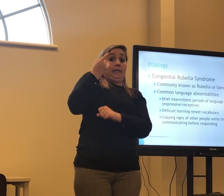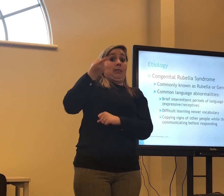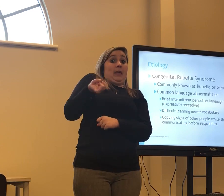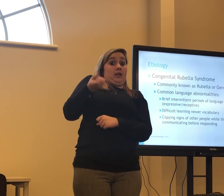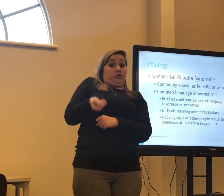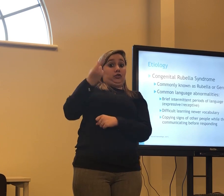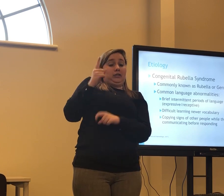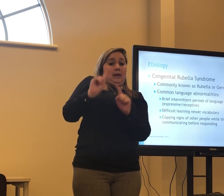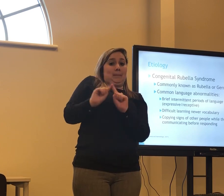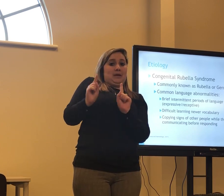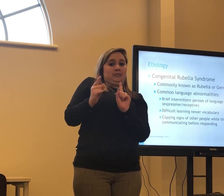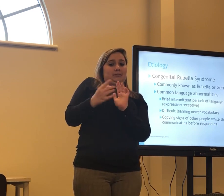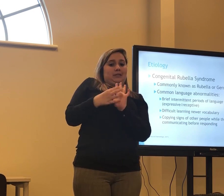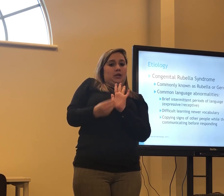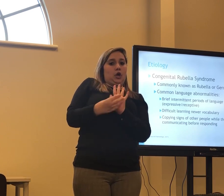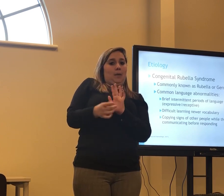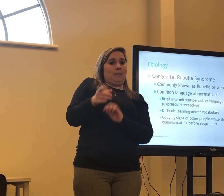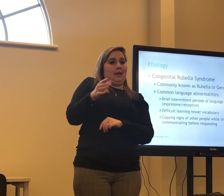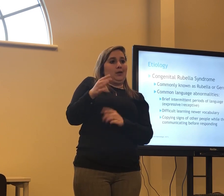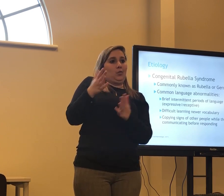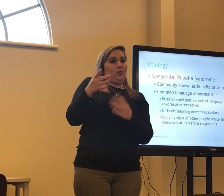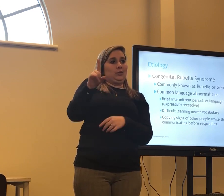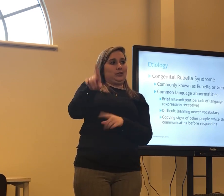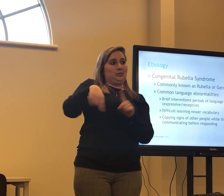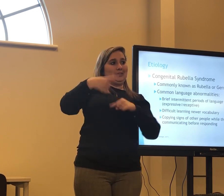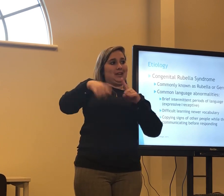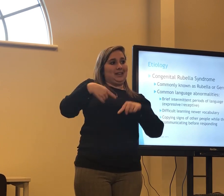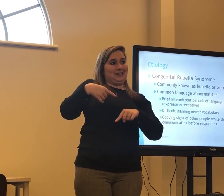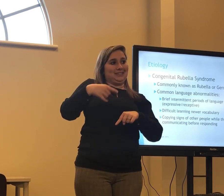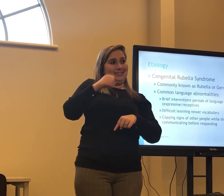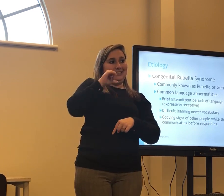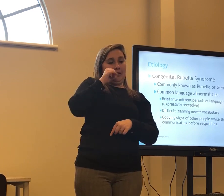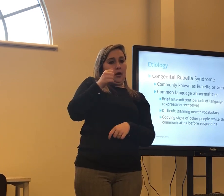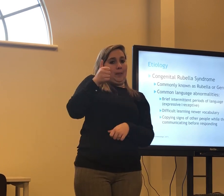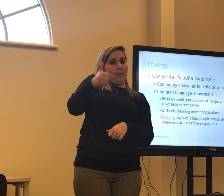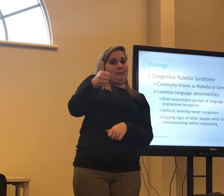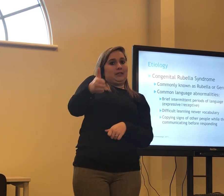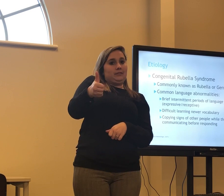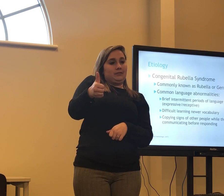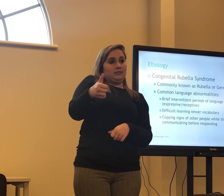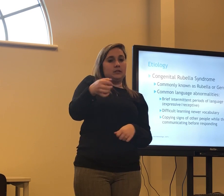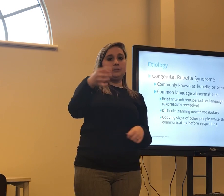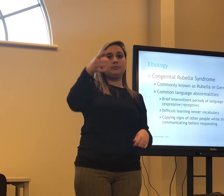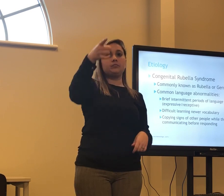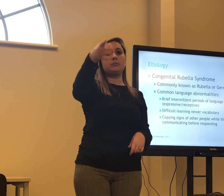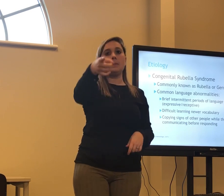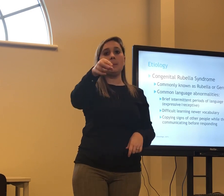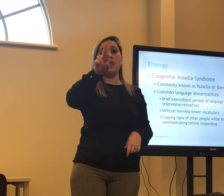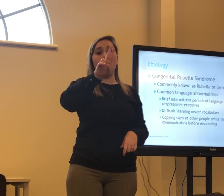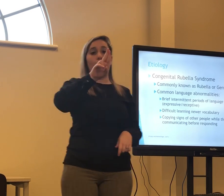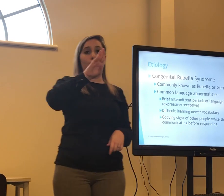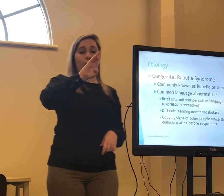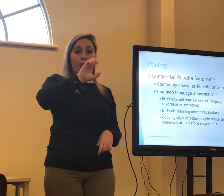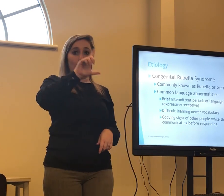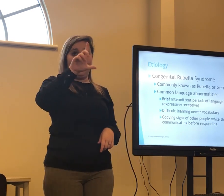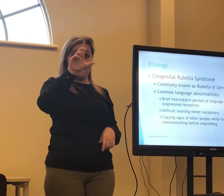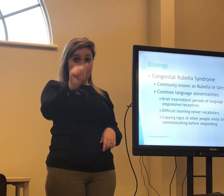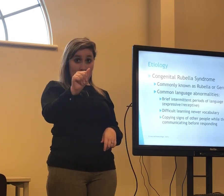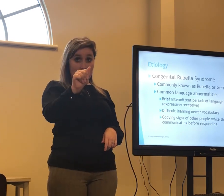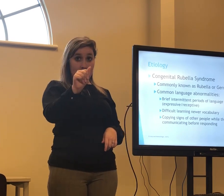there going, are you copying me or did you really understand? Yeah. So rubella, not only does it result in deafness, it can